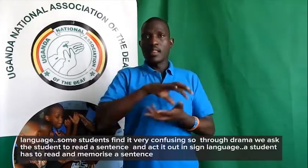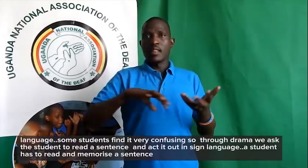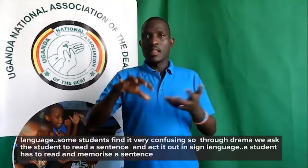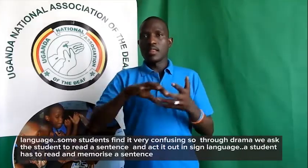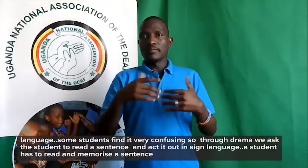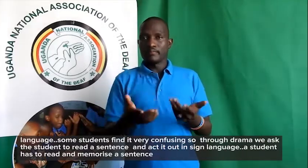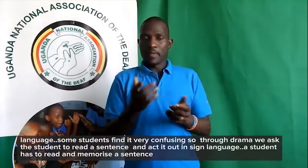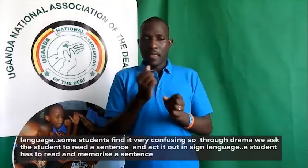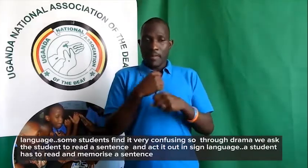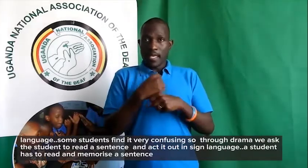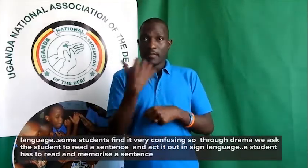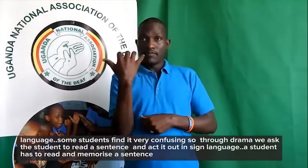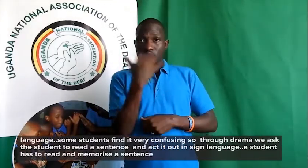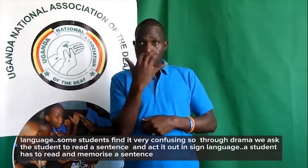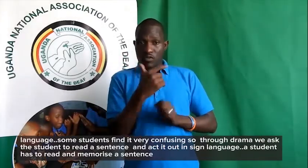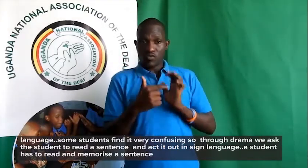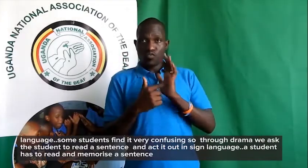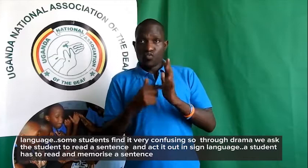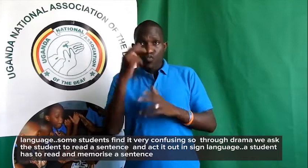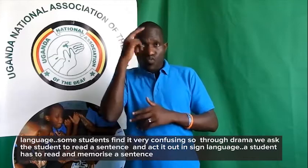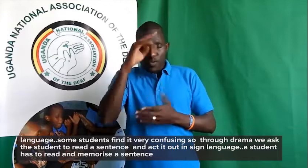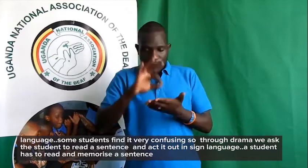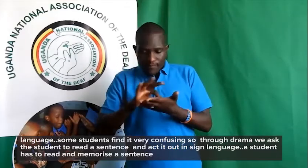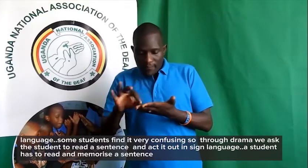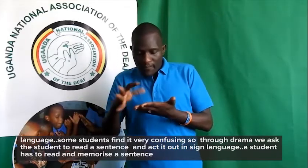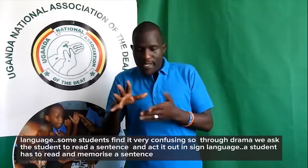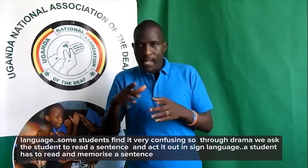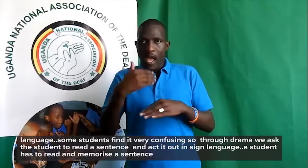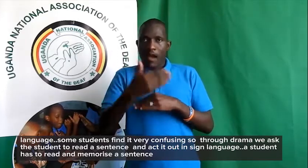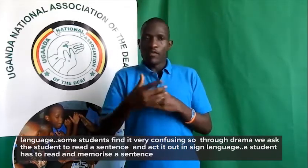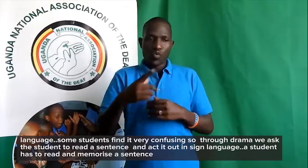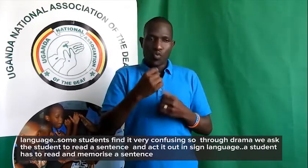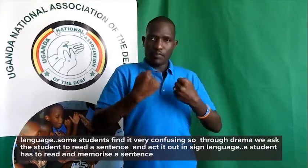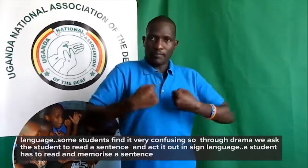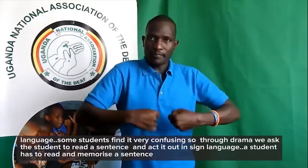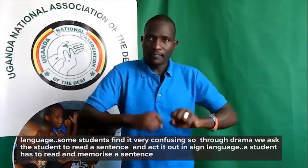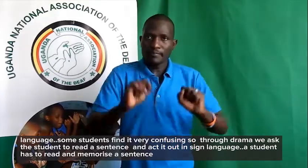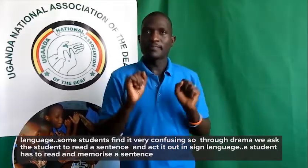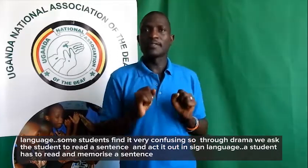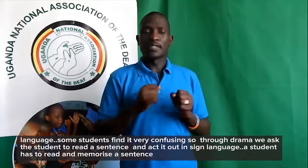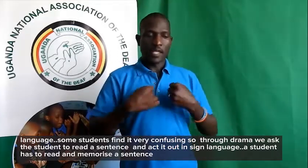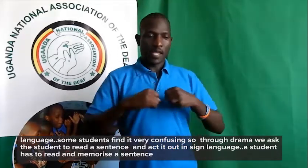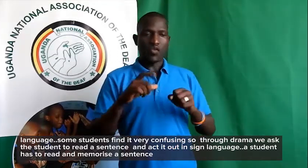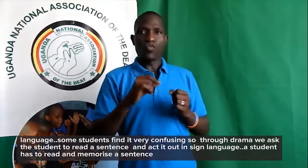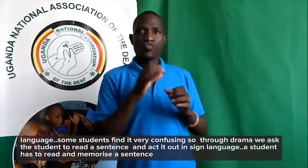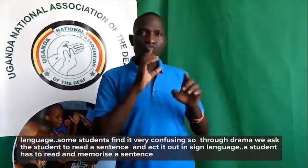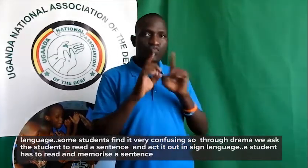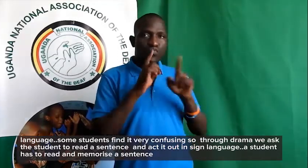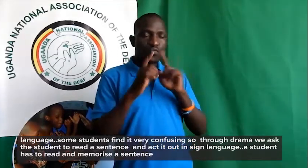Some students find it very confusing. So through drama, we ask the students to read a sentence and act it out